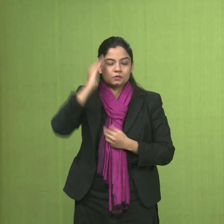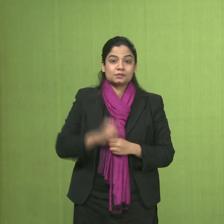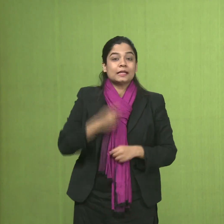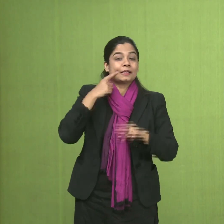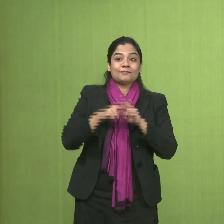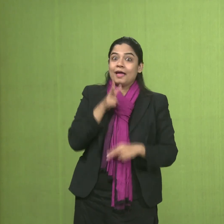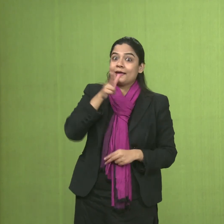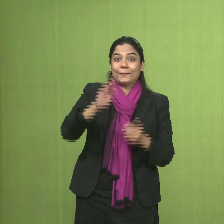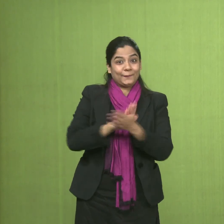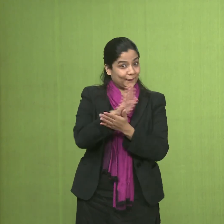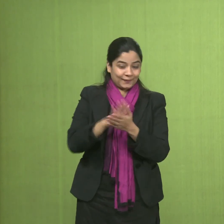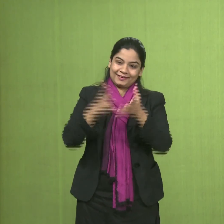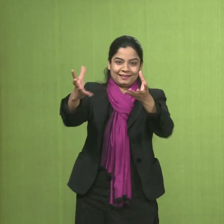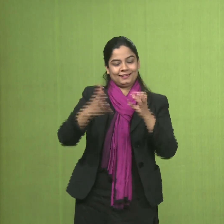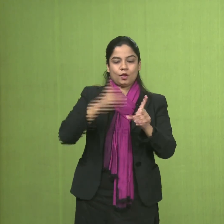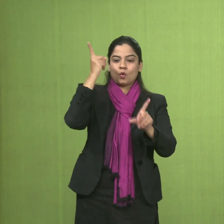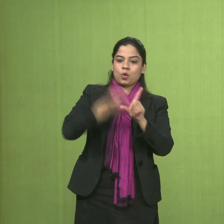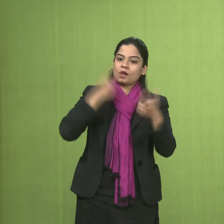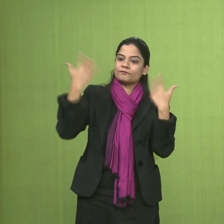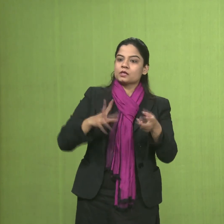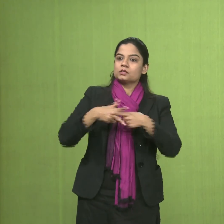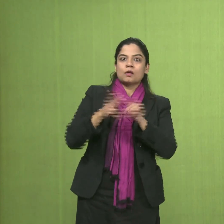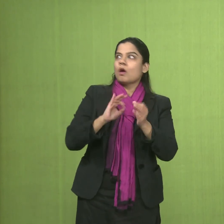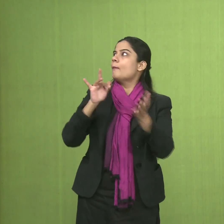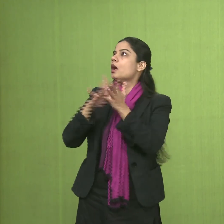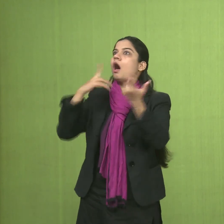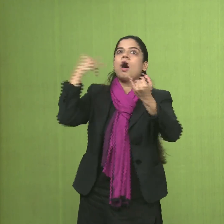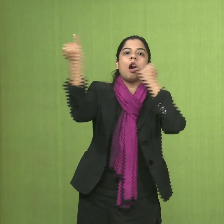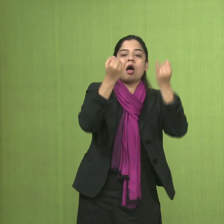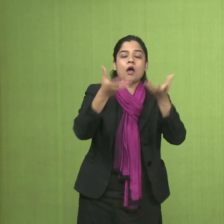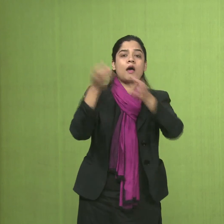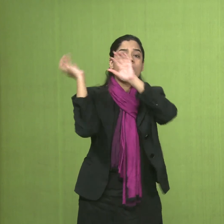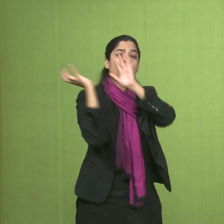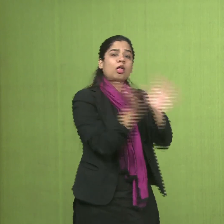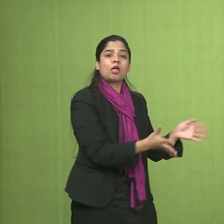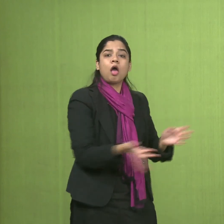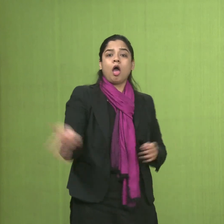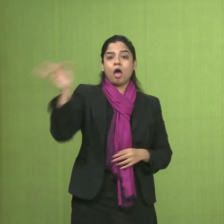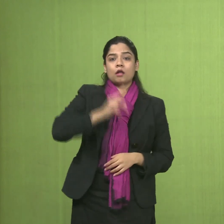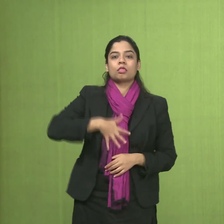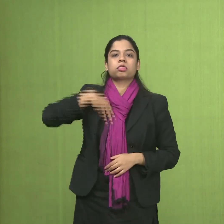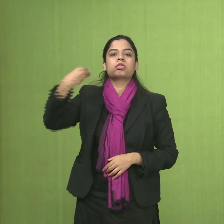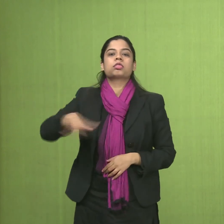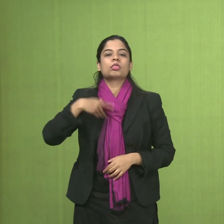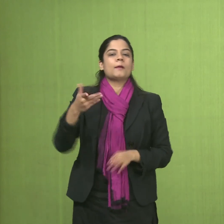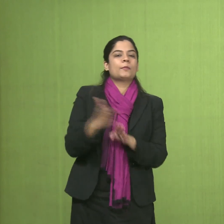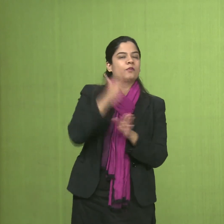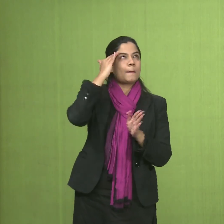some piece of the equipment goes wrong and we have to buy it after 1 year of the guarantee, where can we go and get